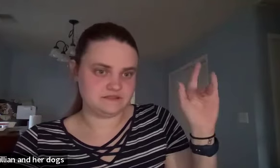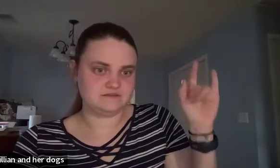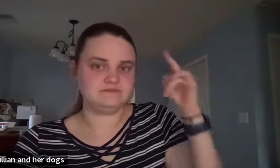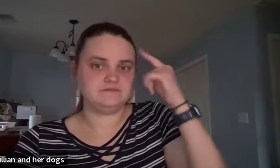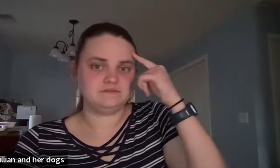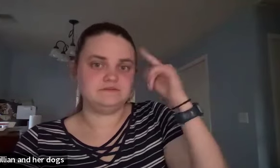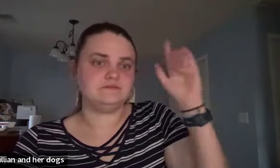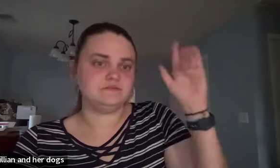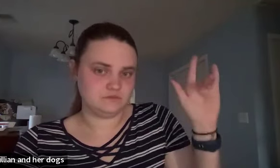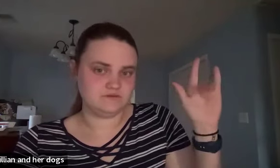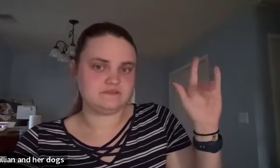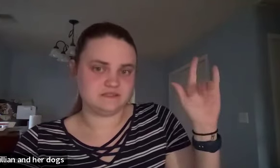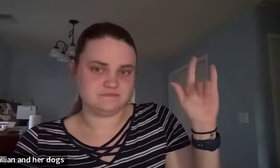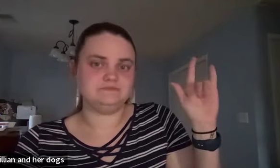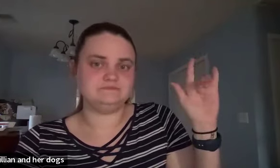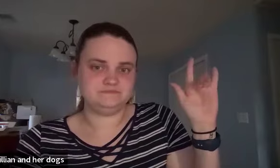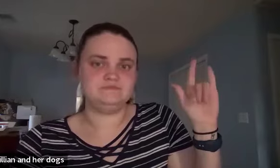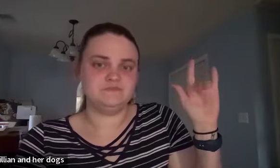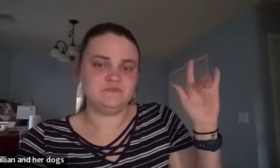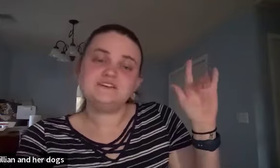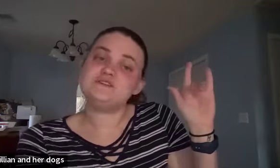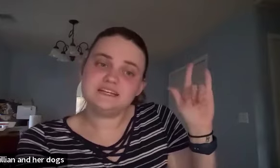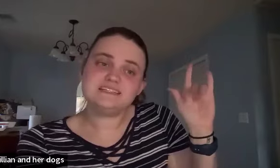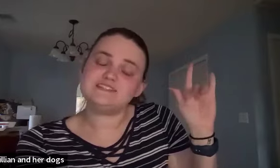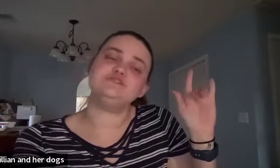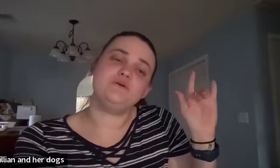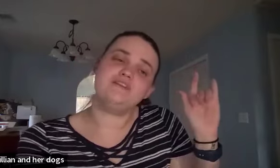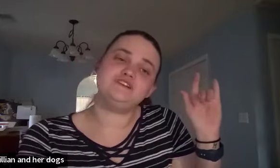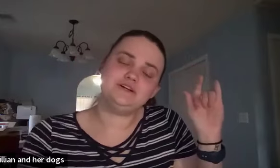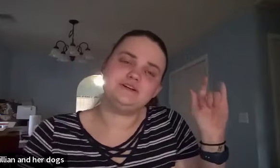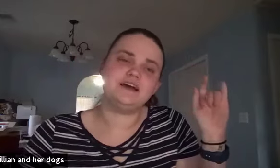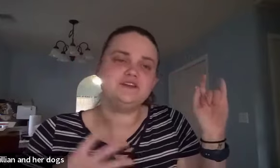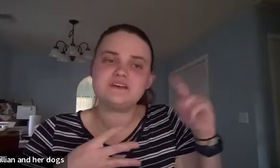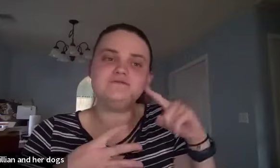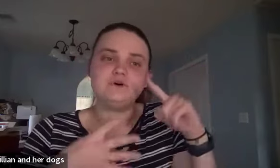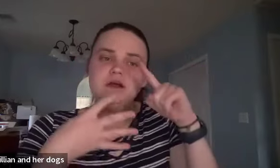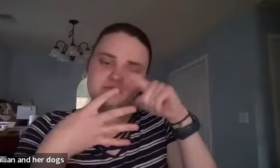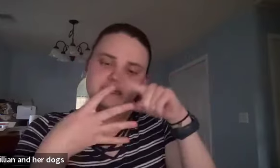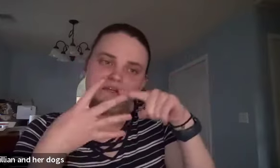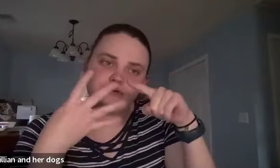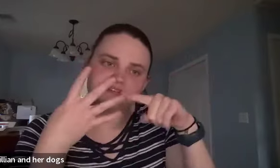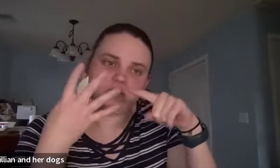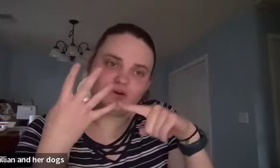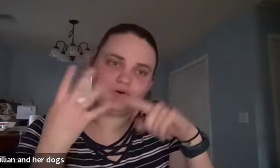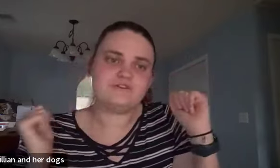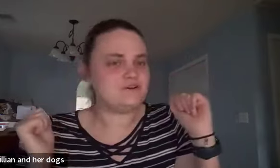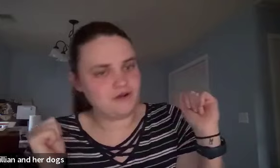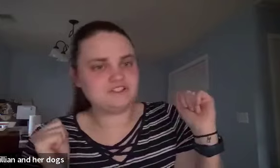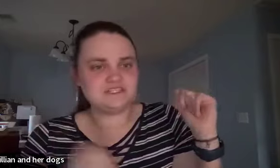cents. 25 cents. So the nice thing is we don't have to learn a new sign for penny, nickel, dime, and quarter. They're all